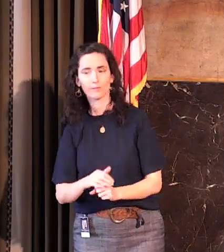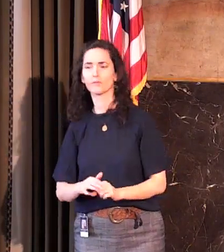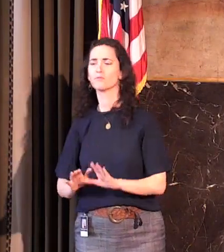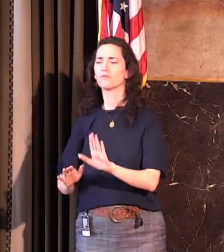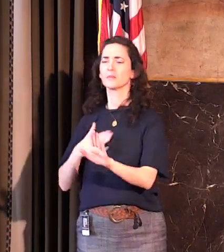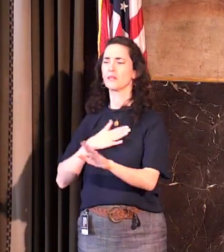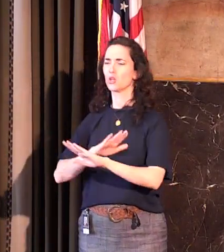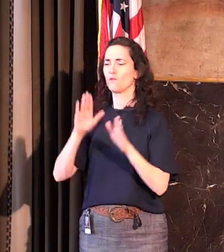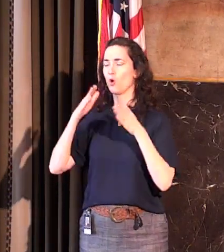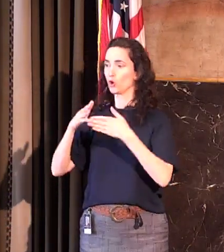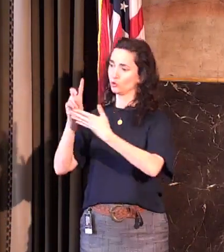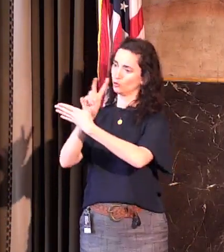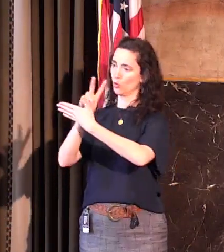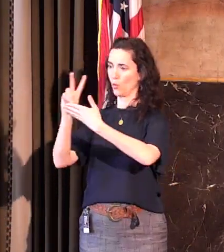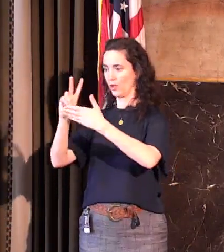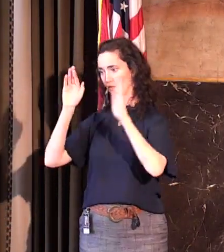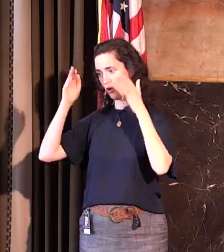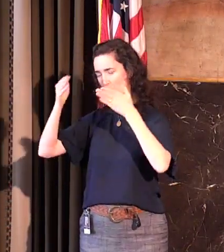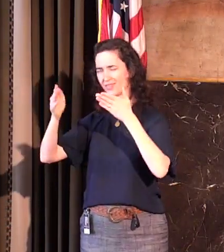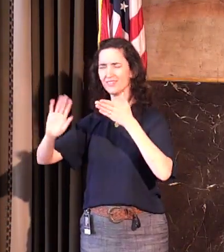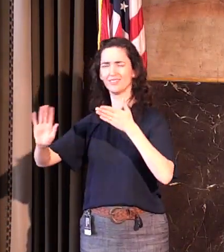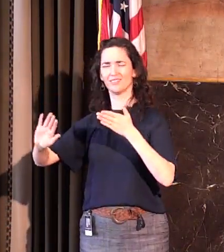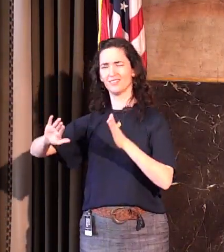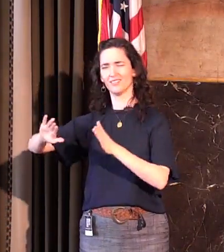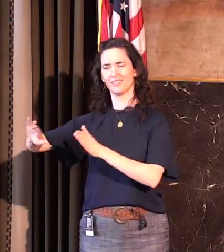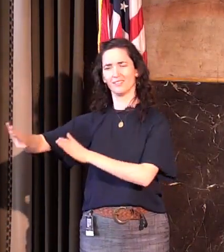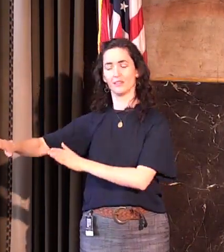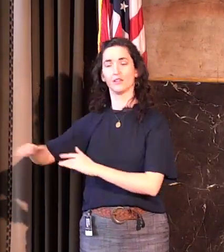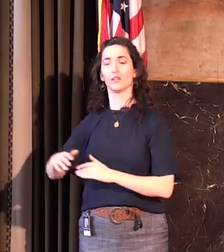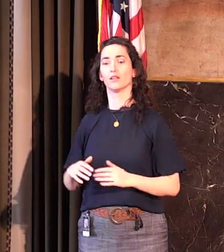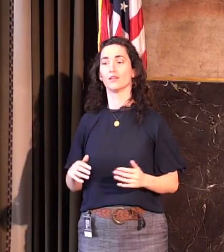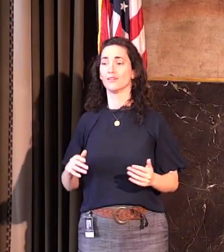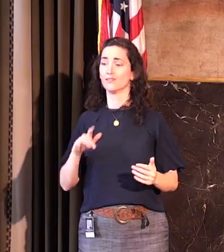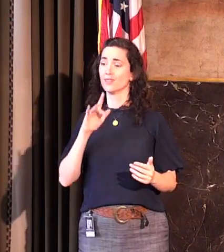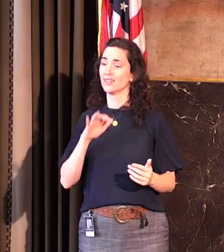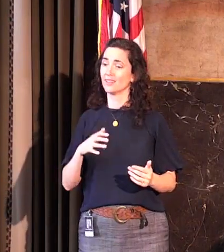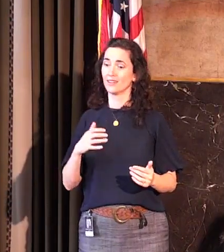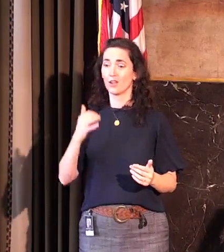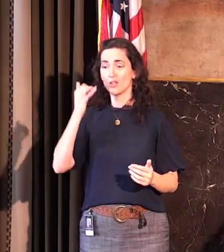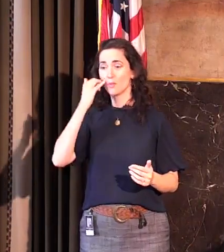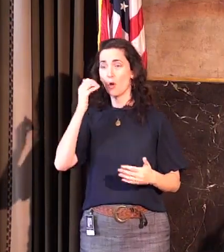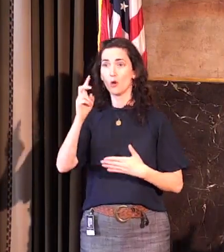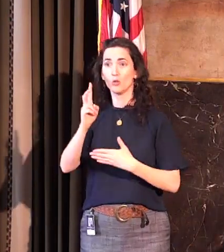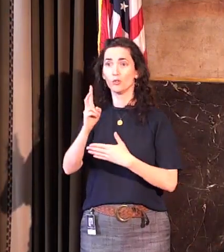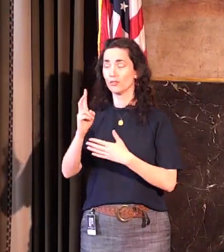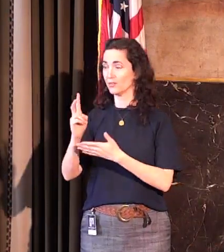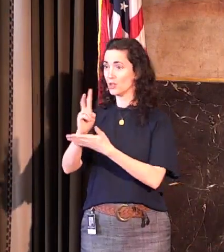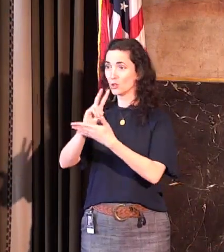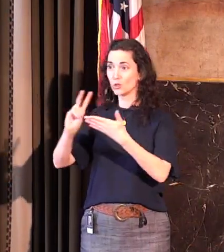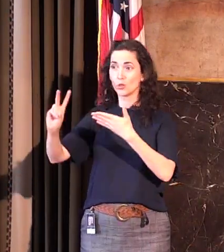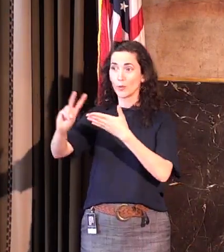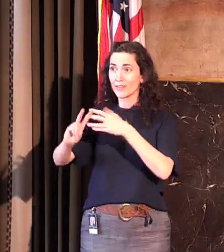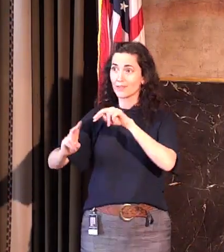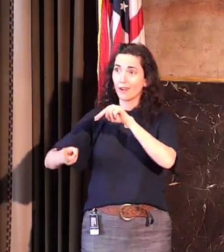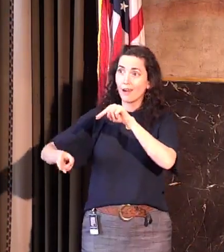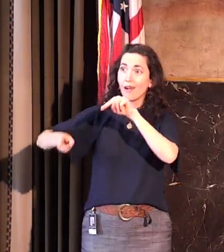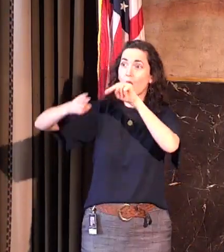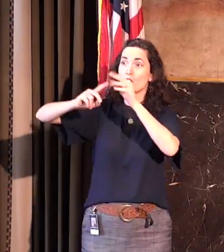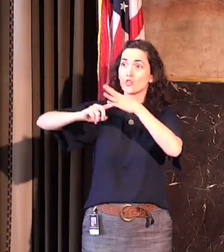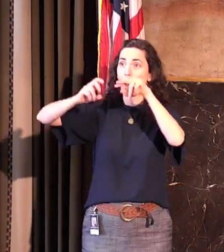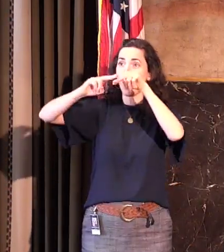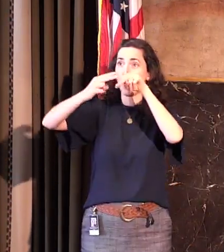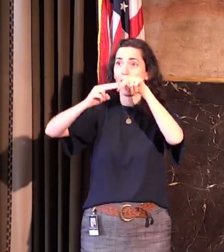weeks. I think we would all be lucky if in 2 weeks we've reached the peak and we've started to